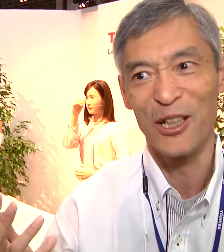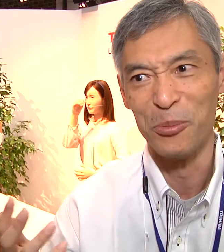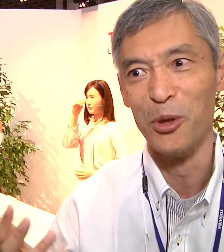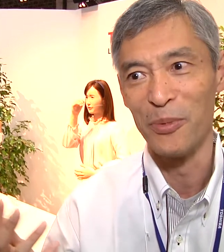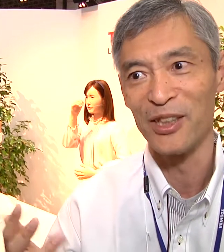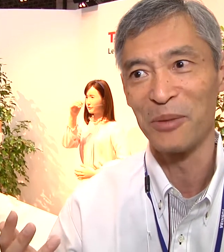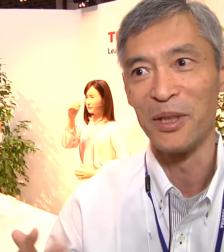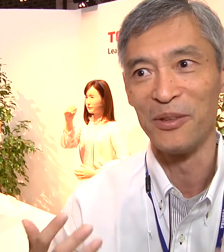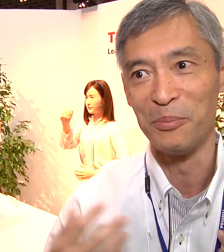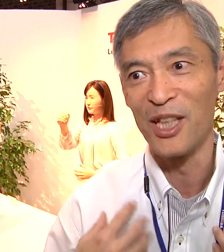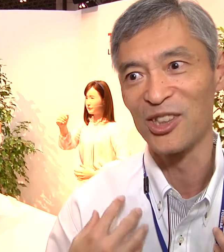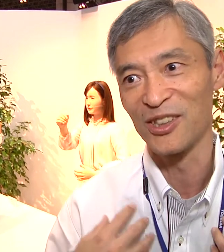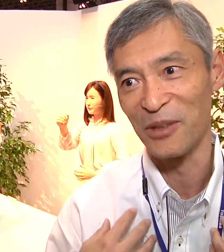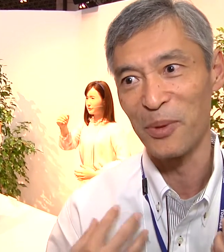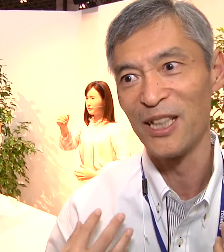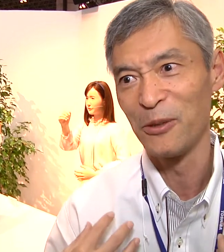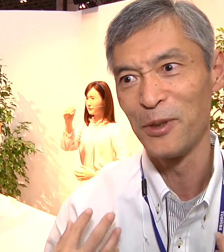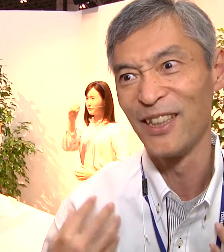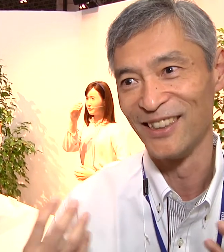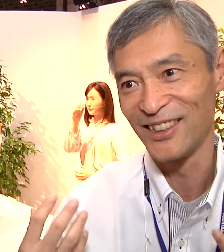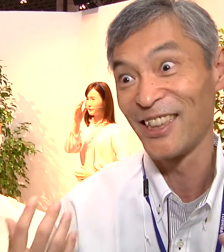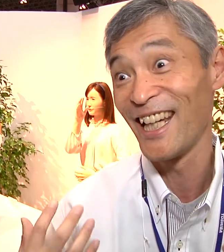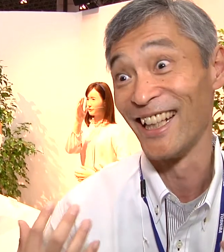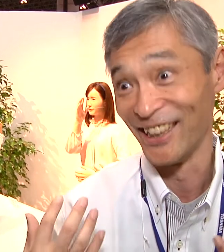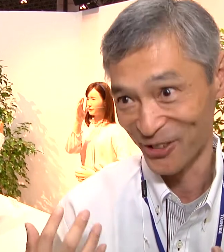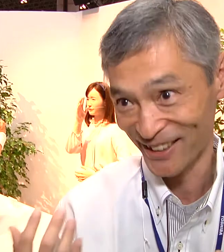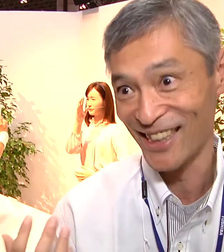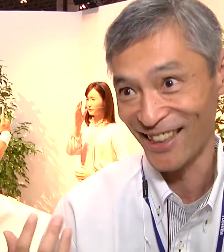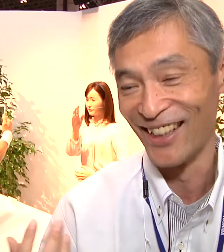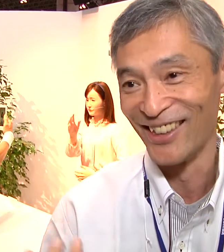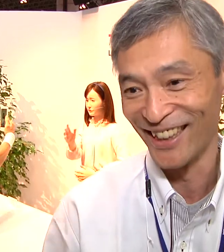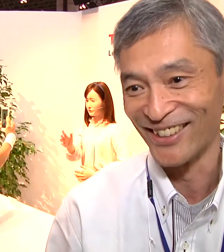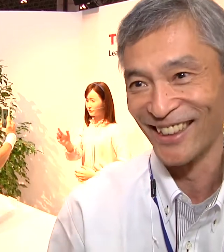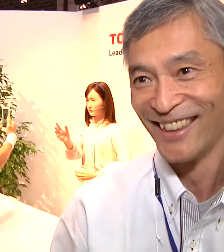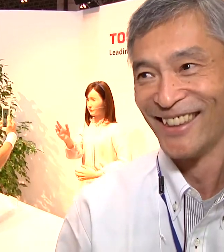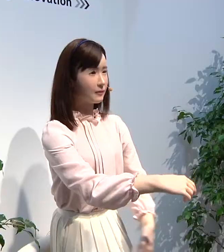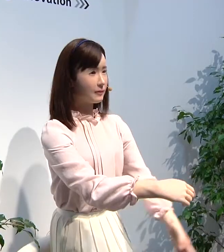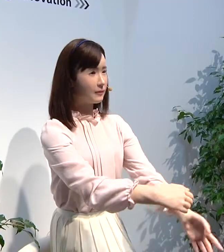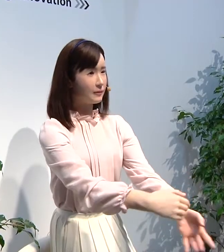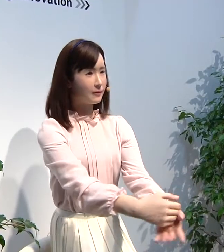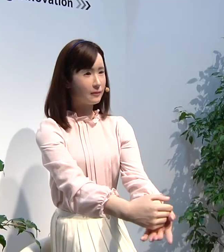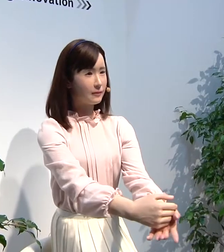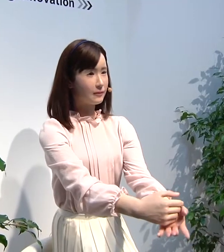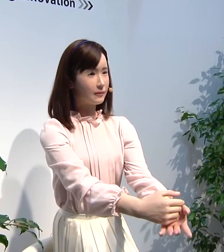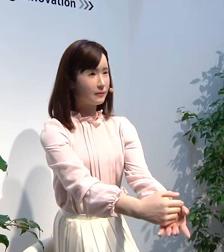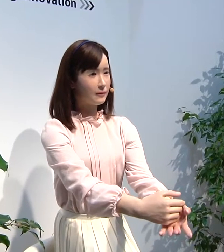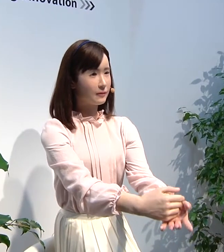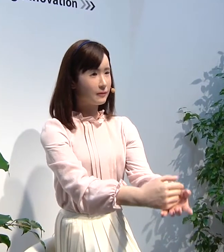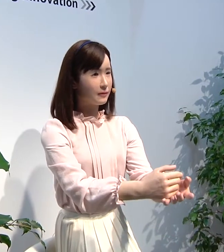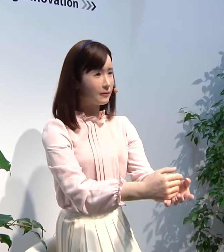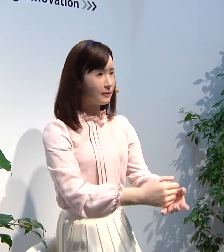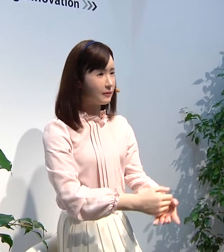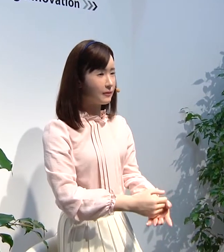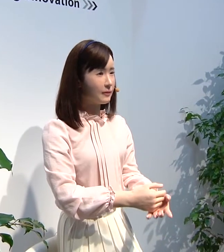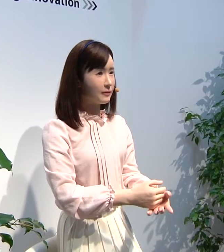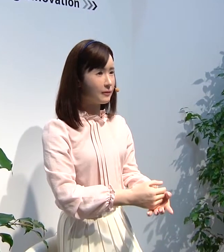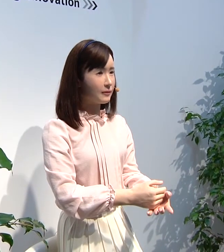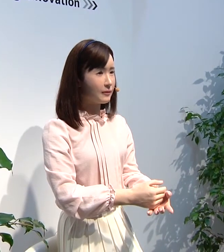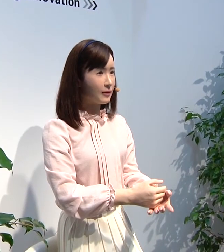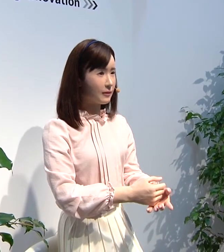unnatural movement makes a very scary or such kind of things. Its movements are controlled by 43 air